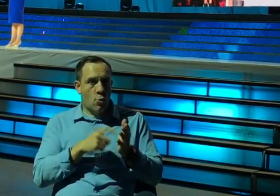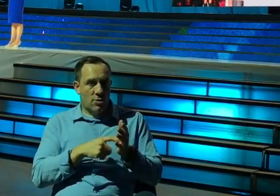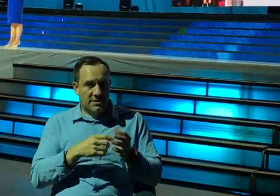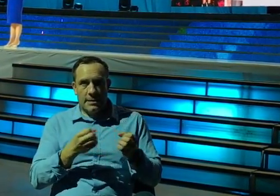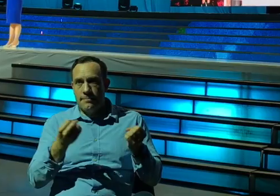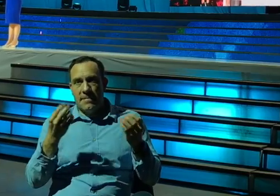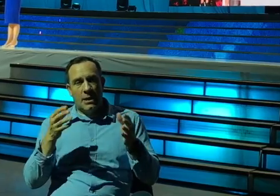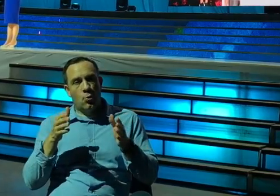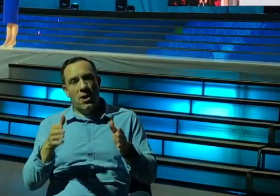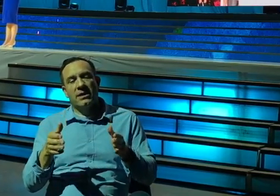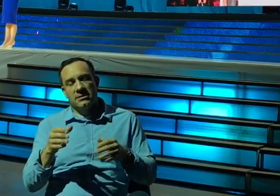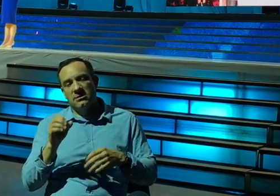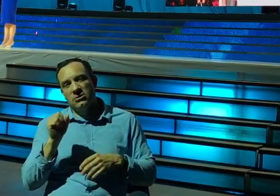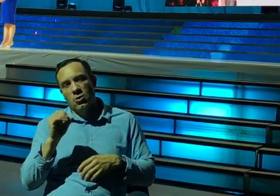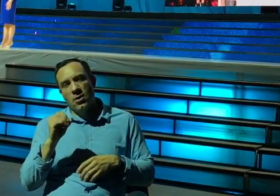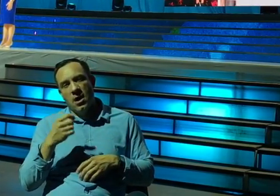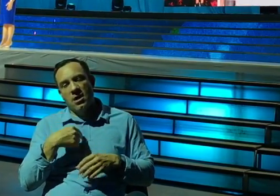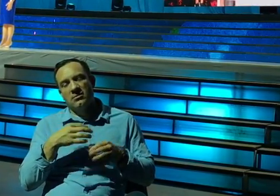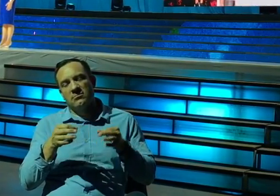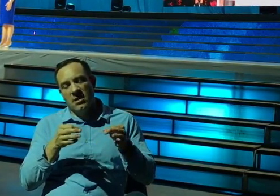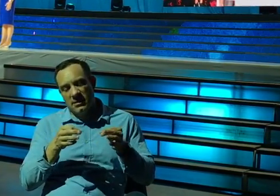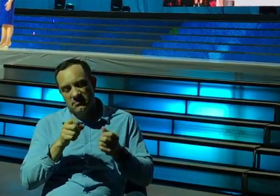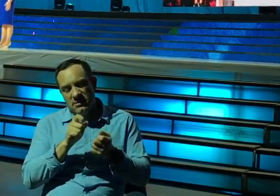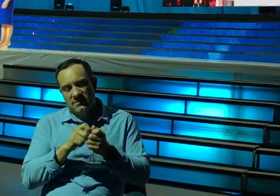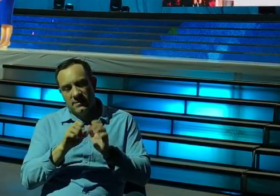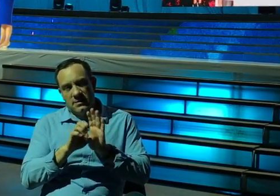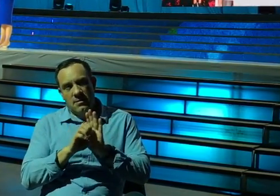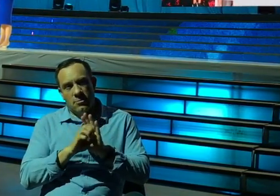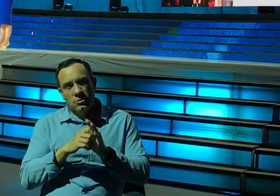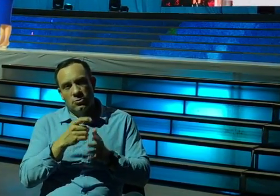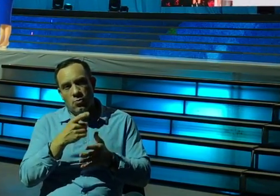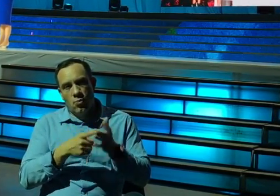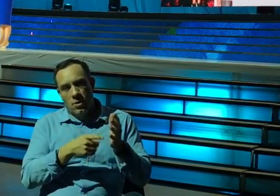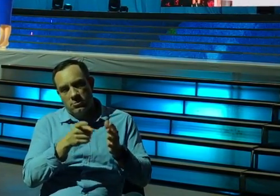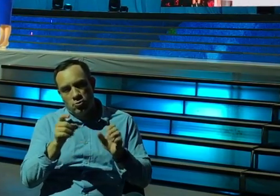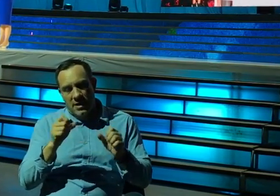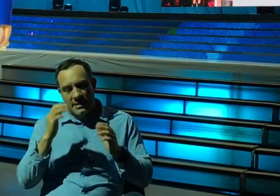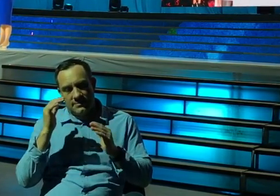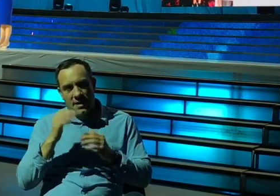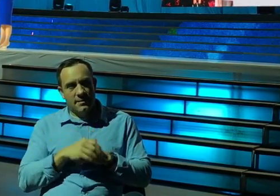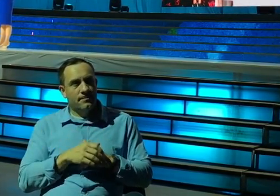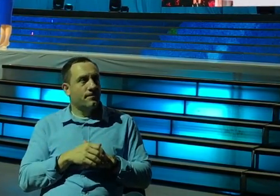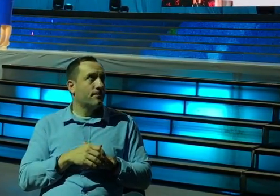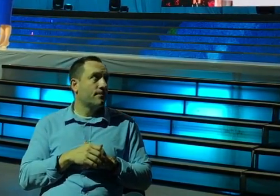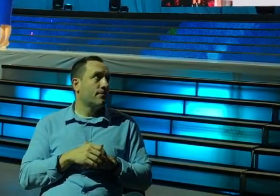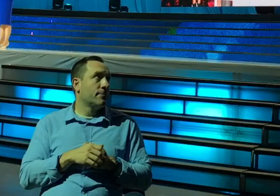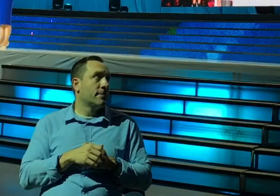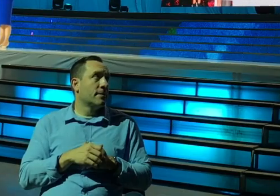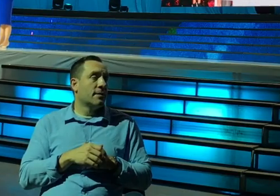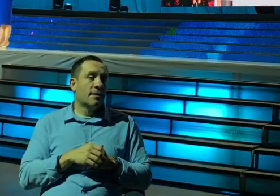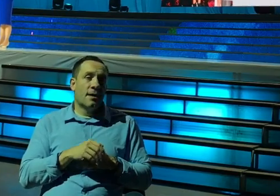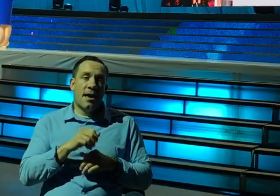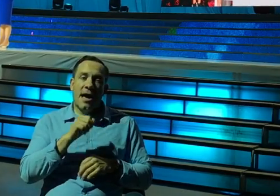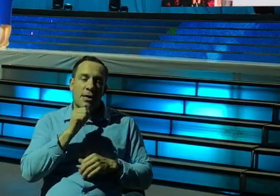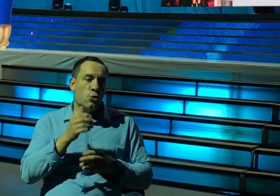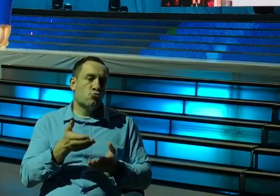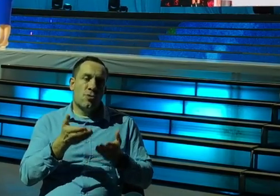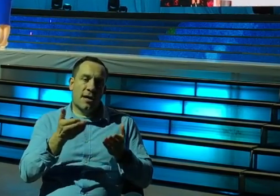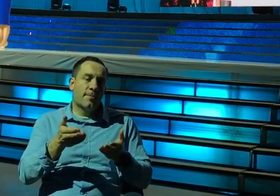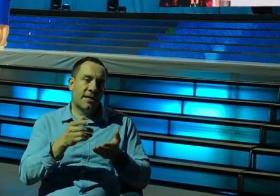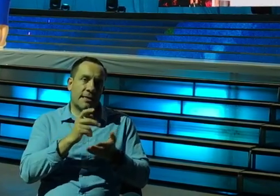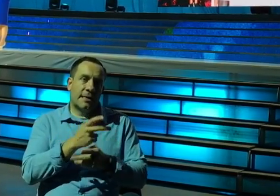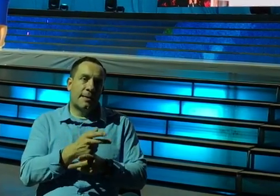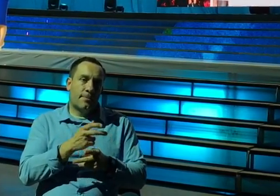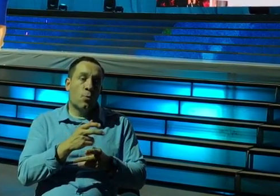multiple ways. So let me give you some specific examples of what people can expect. I would recommend you keep a diary when you start